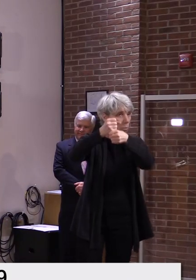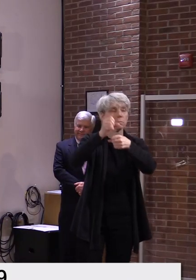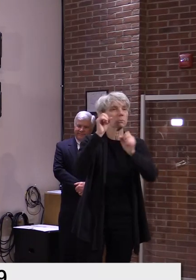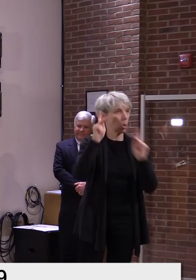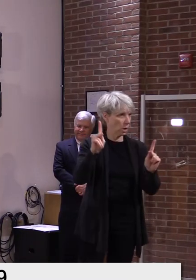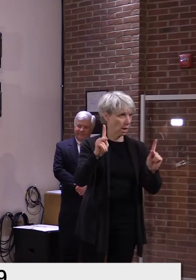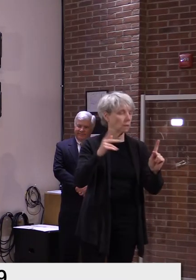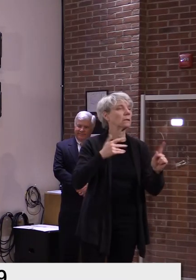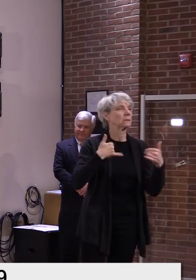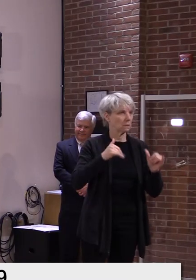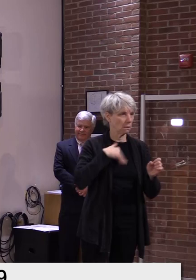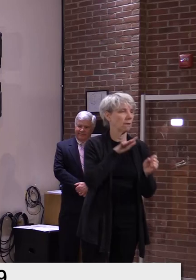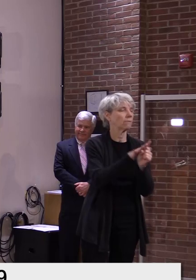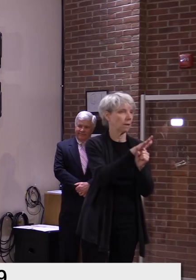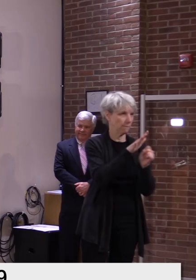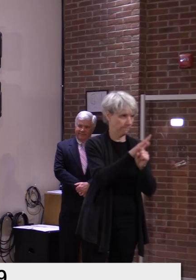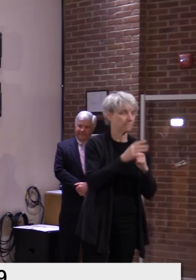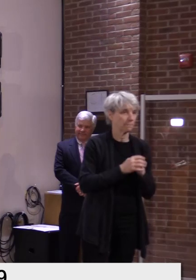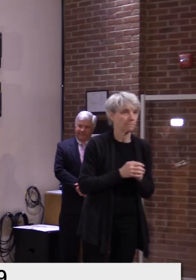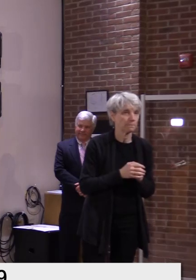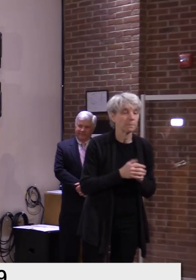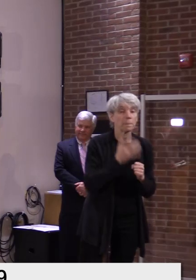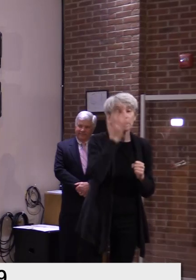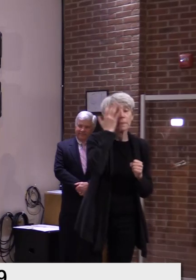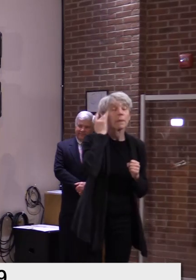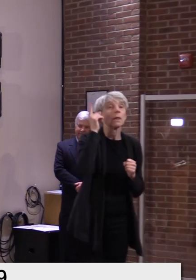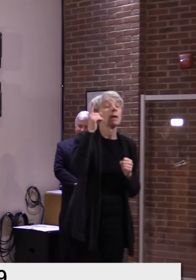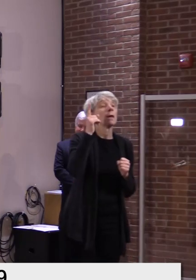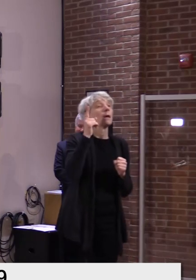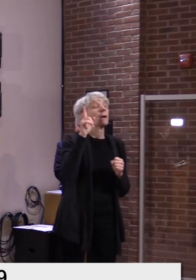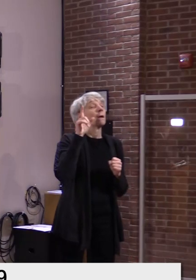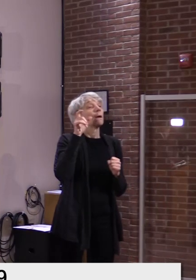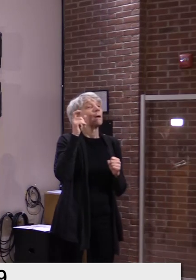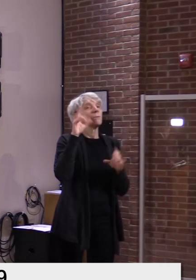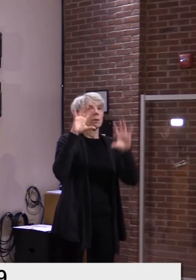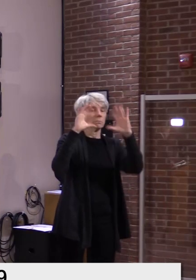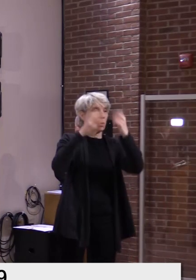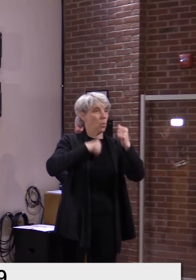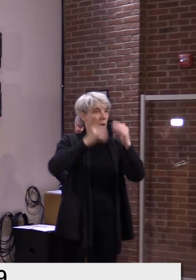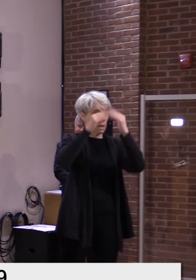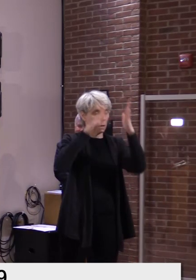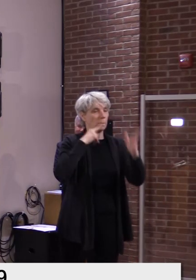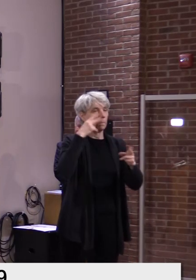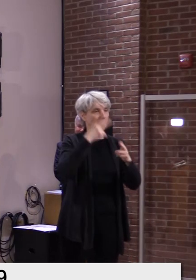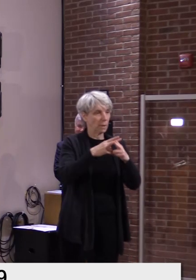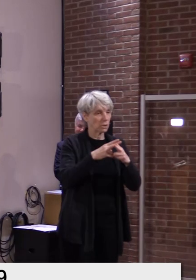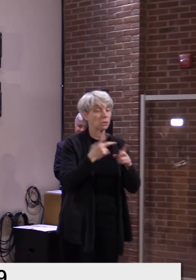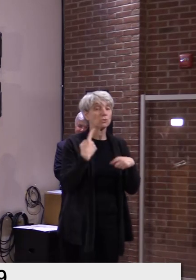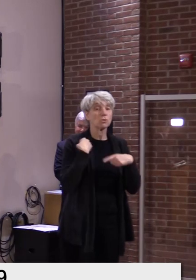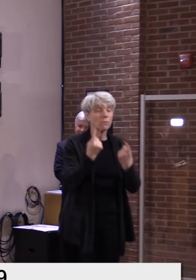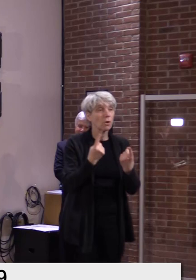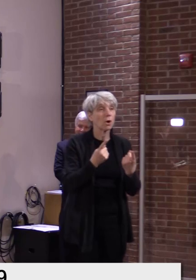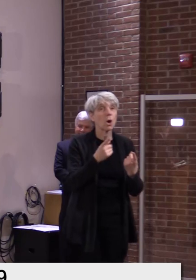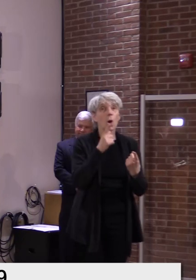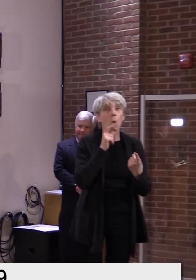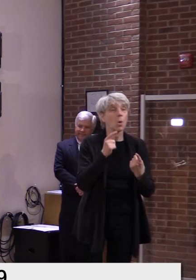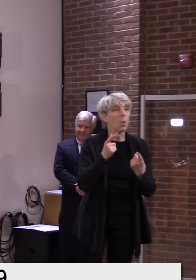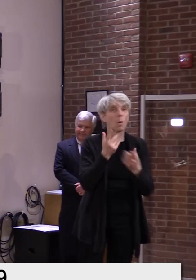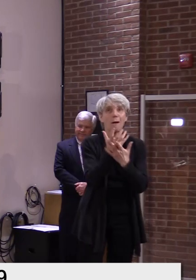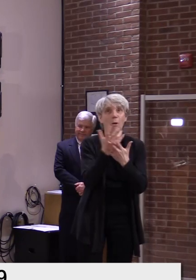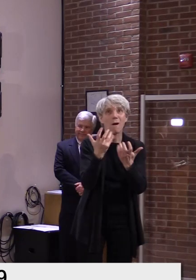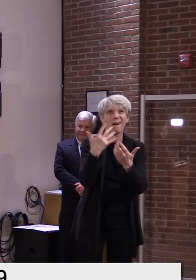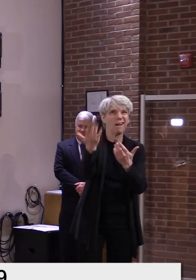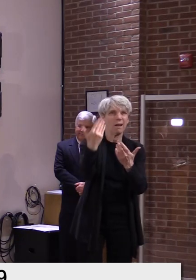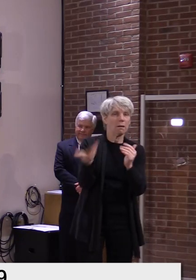They also reported there were only 7 states who have asked for more through the federal pool, and